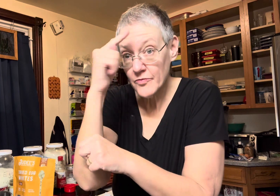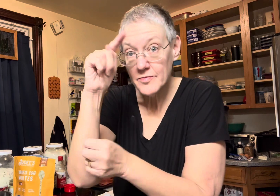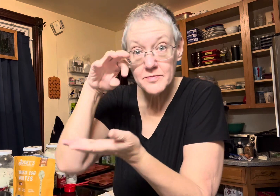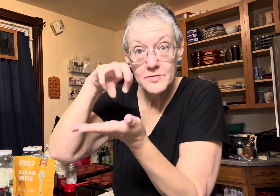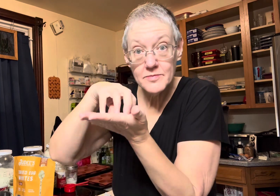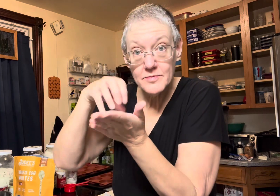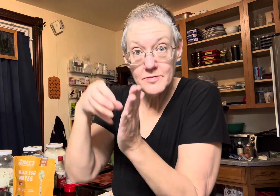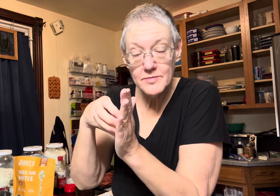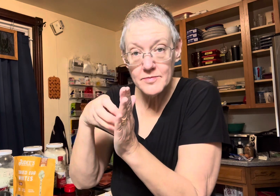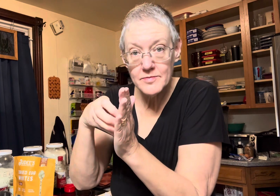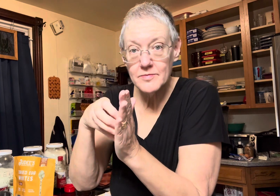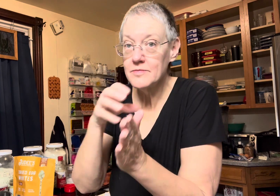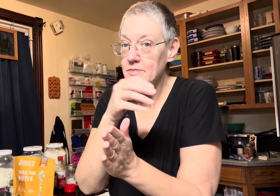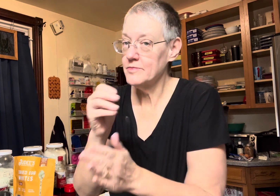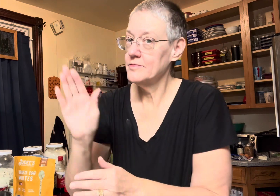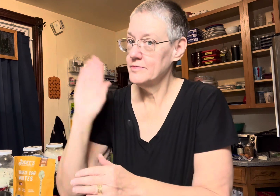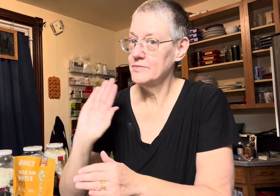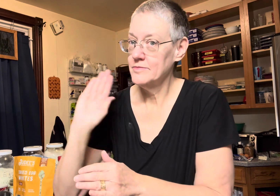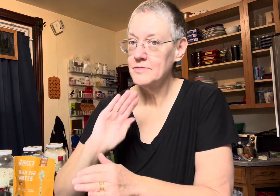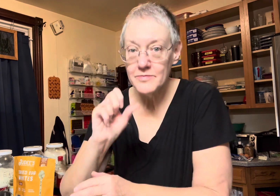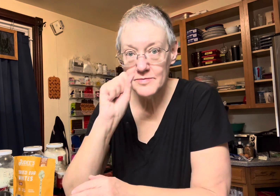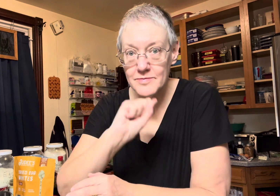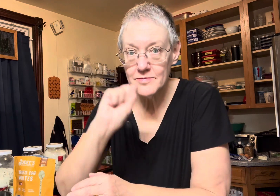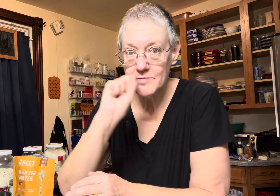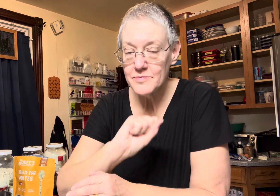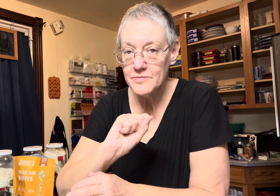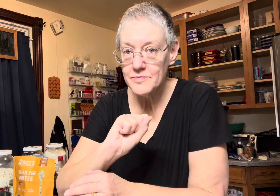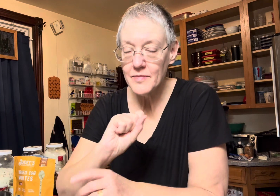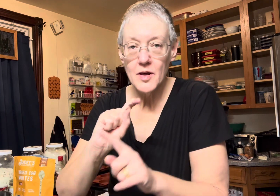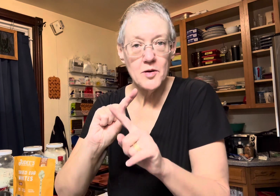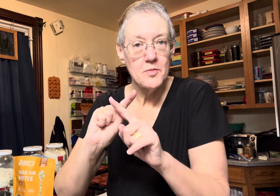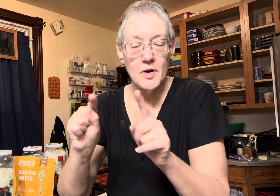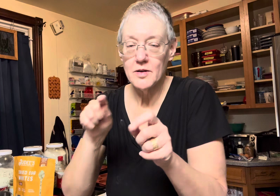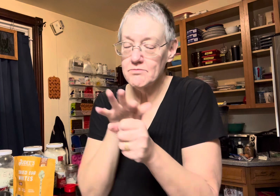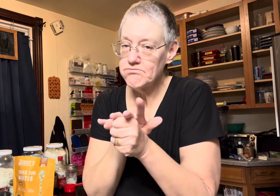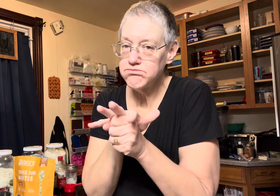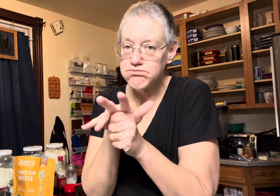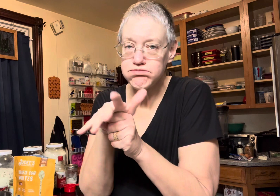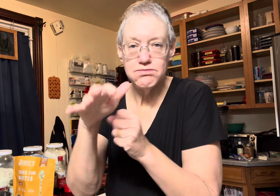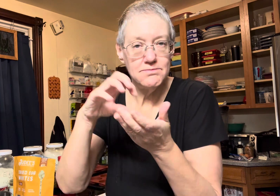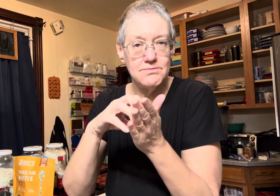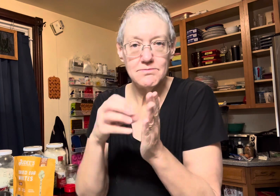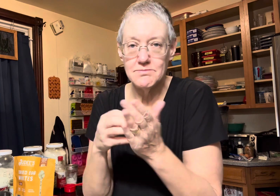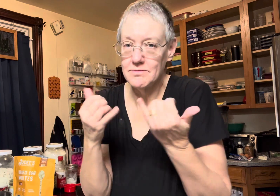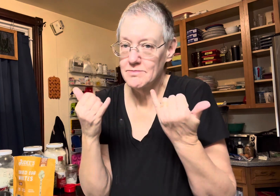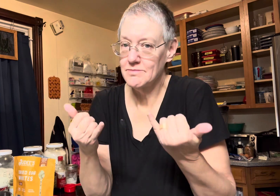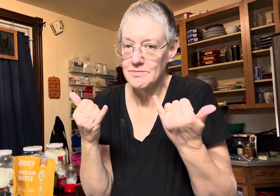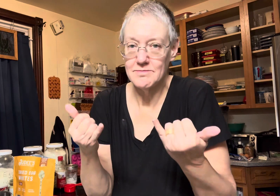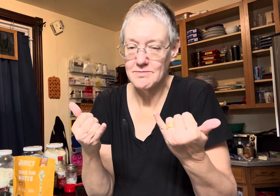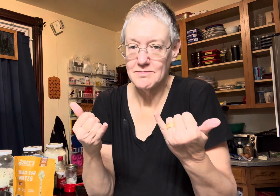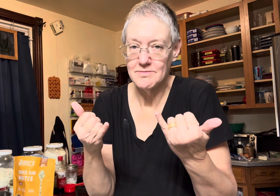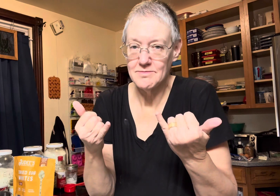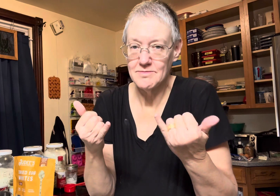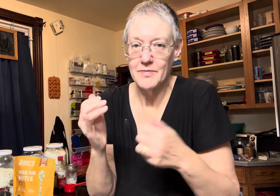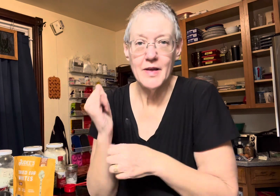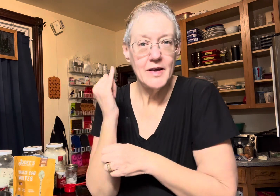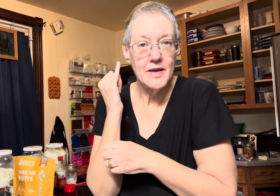I use the yolks for keto cookies, and I used to make a lot of keto ice cream, but we have plenty of cookies right